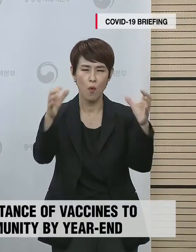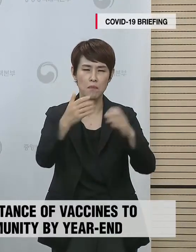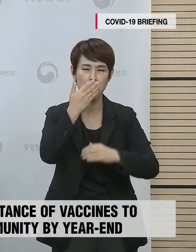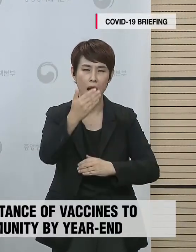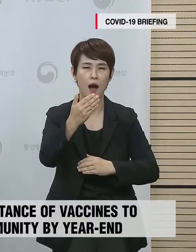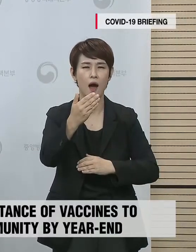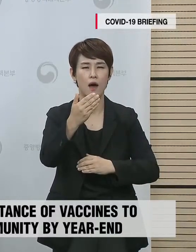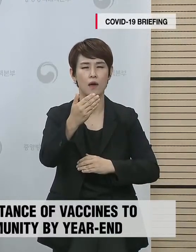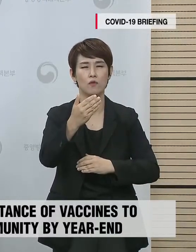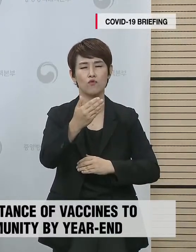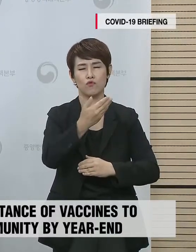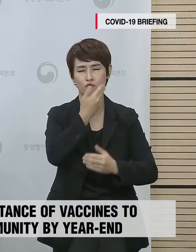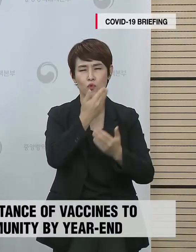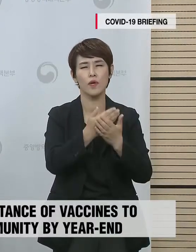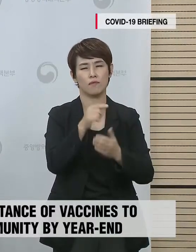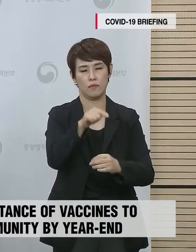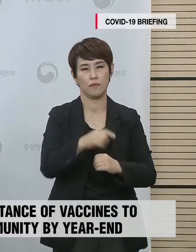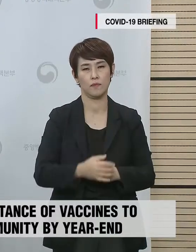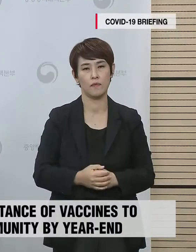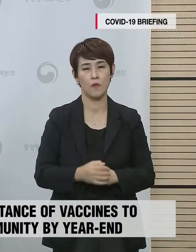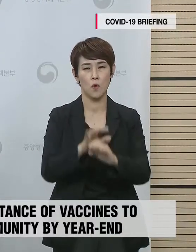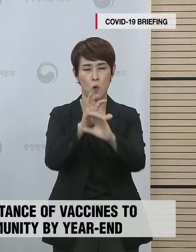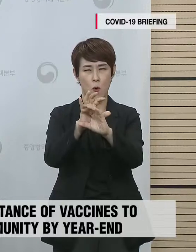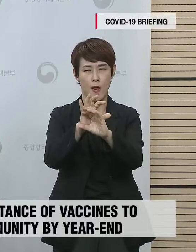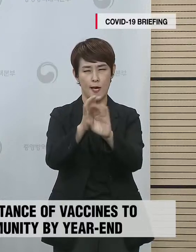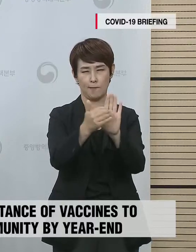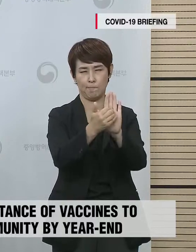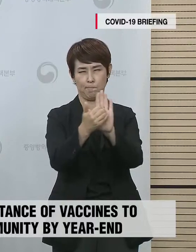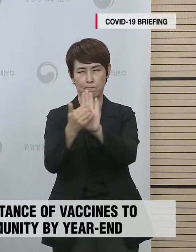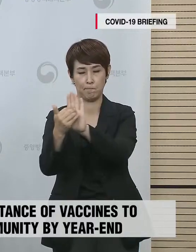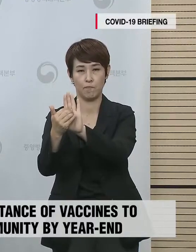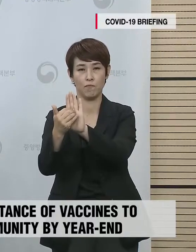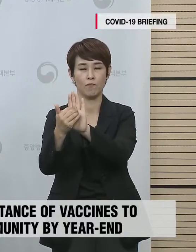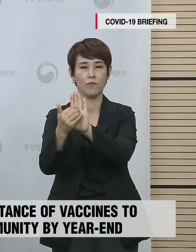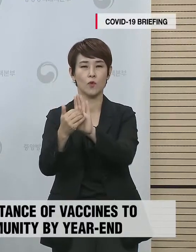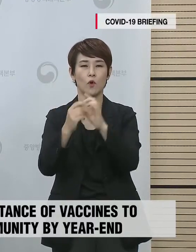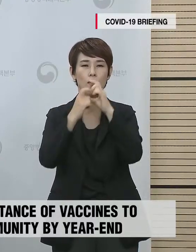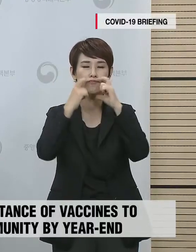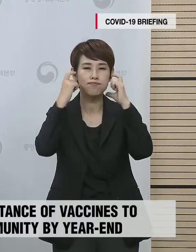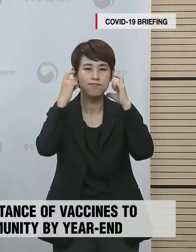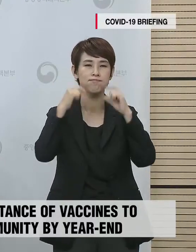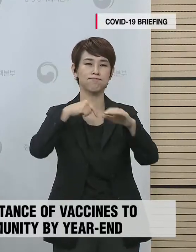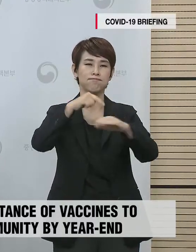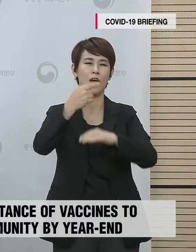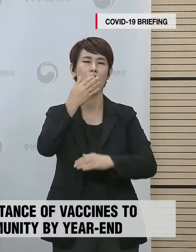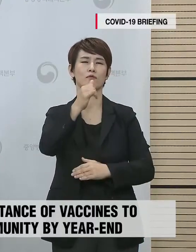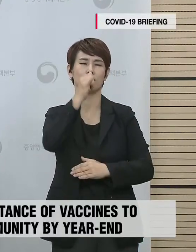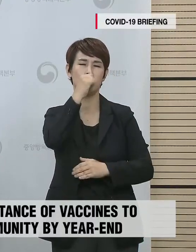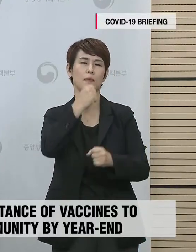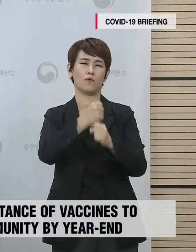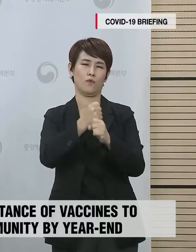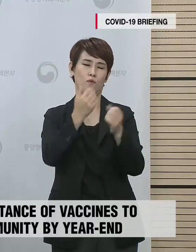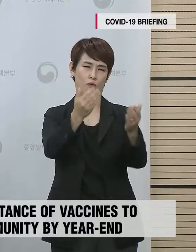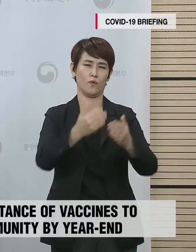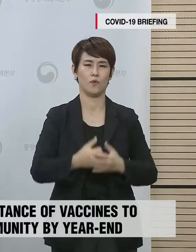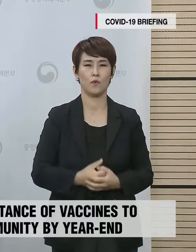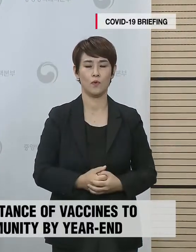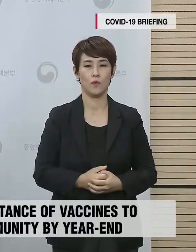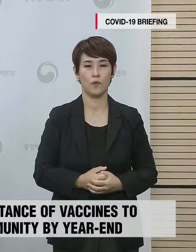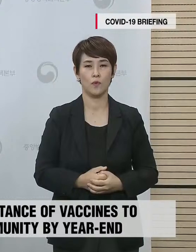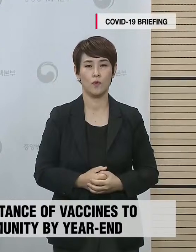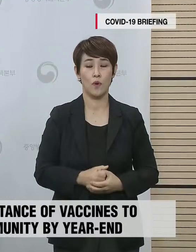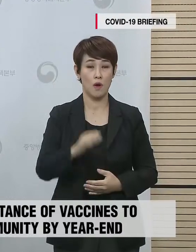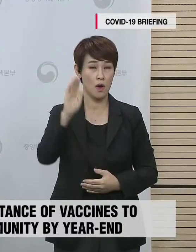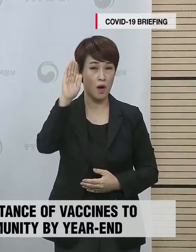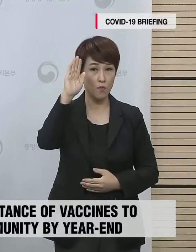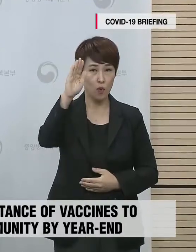definitely a key to return to a state of normalcy. And as we overcome the COVID-19 pandemic and as we return to a